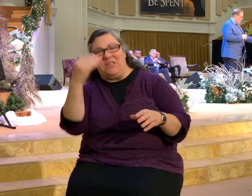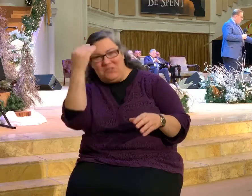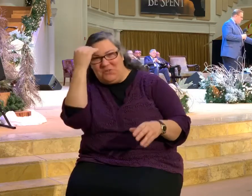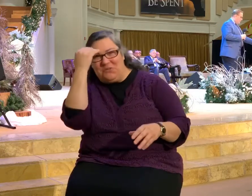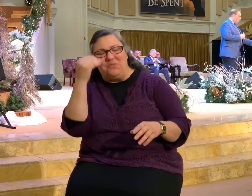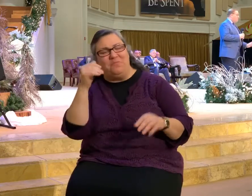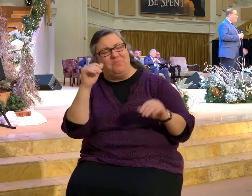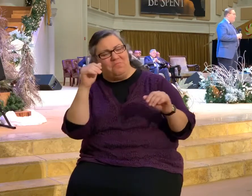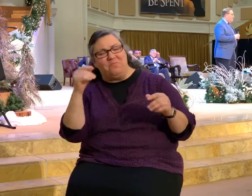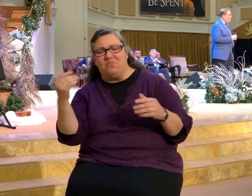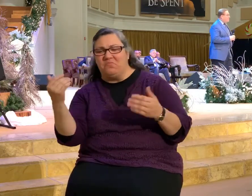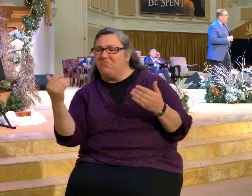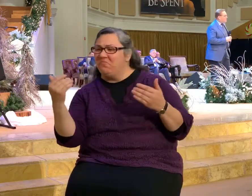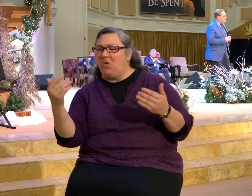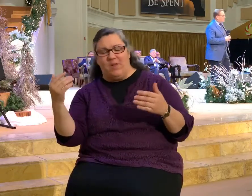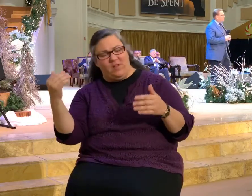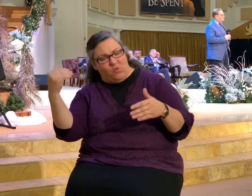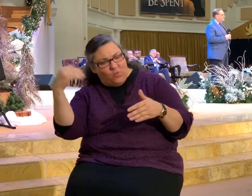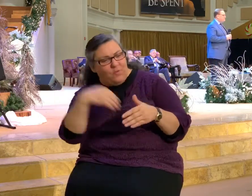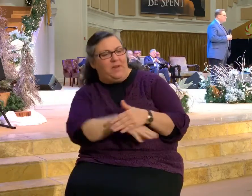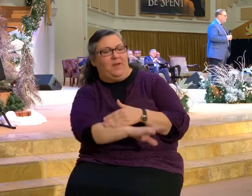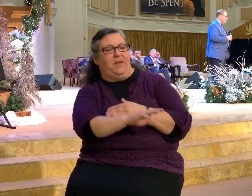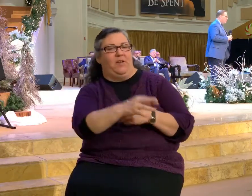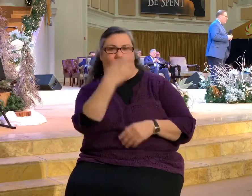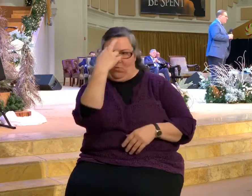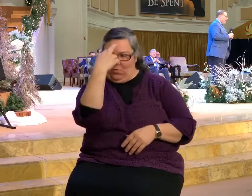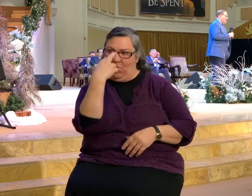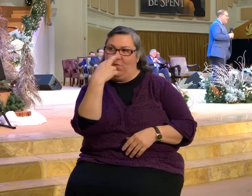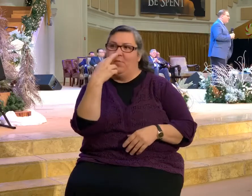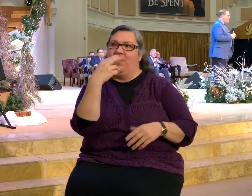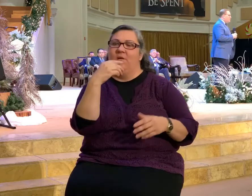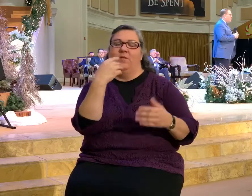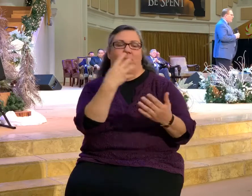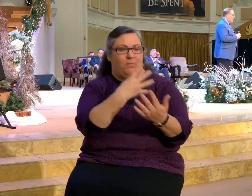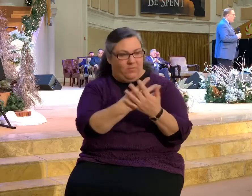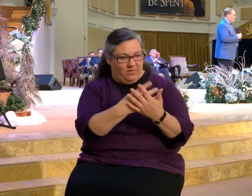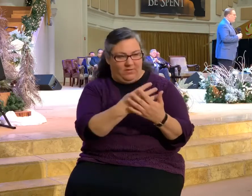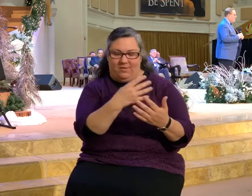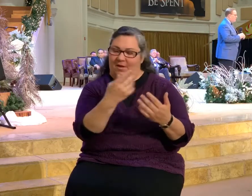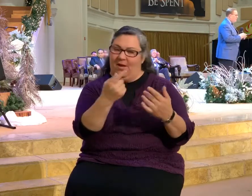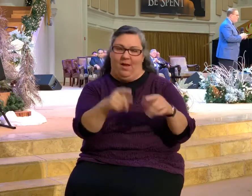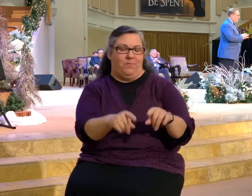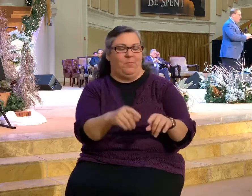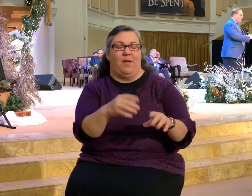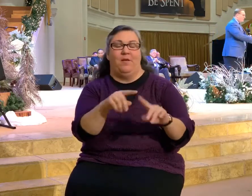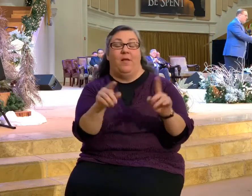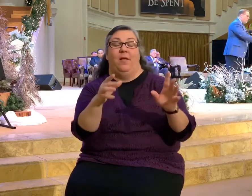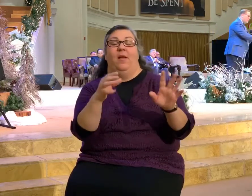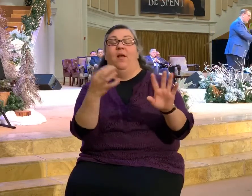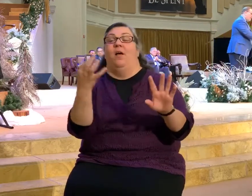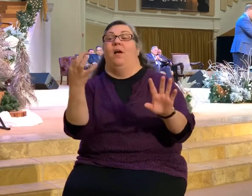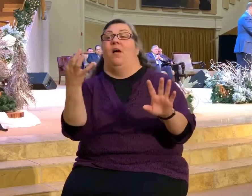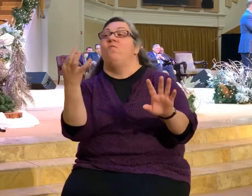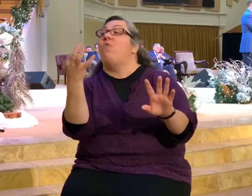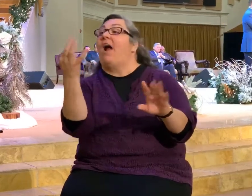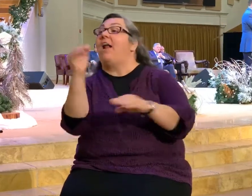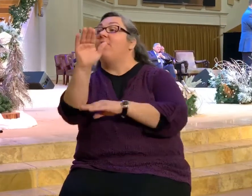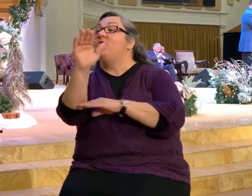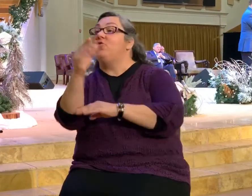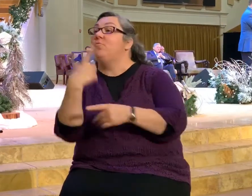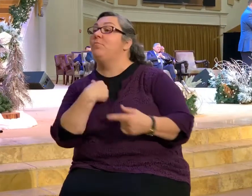Rome, maritime prison. Friday afternoon, I climbed up Capitol Hill and I